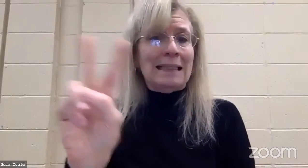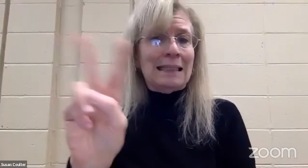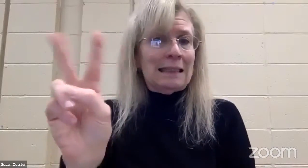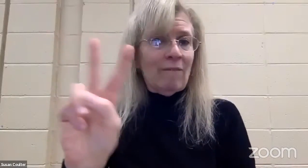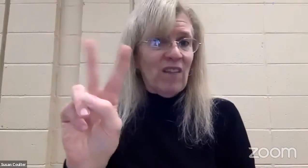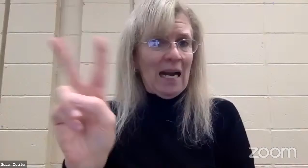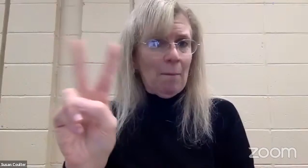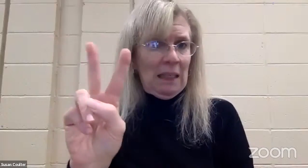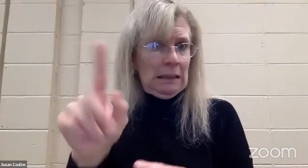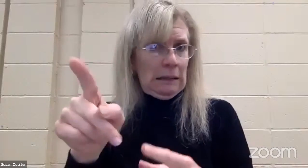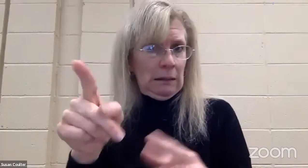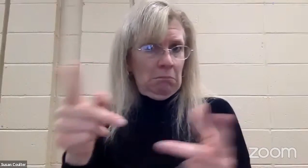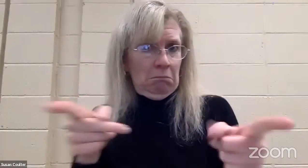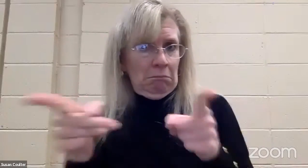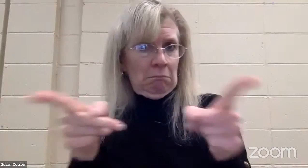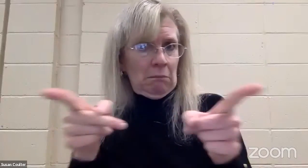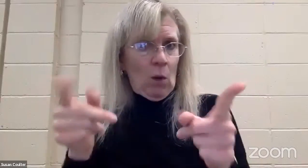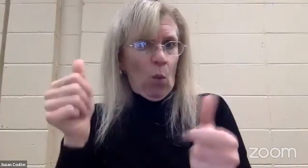vitamins,